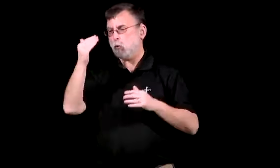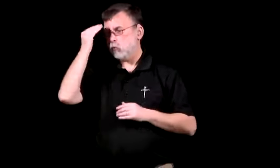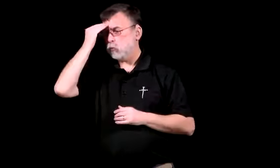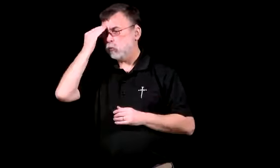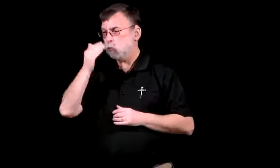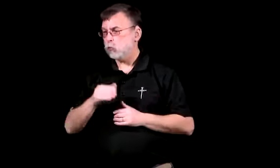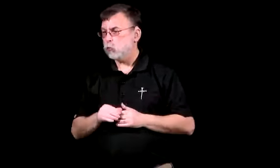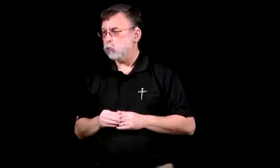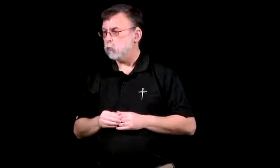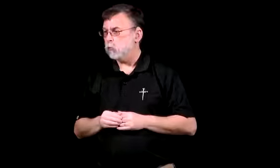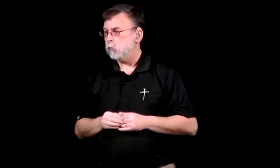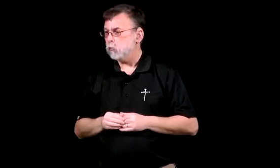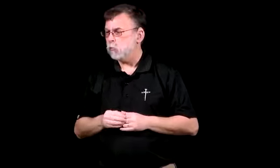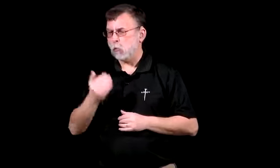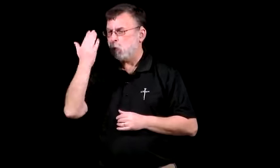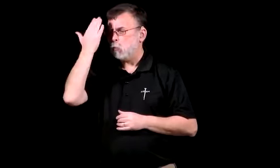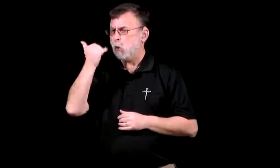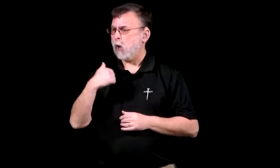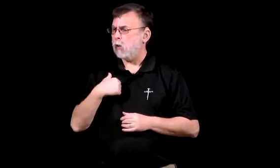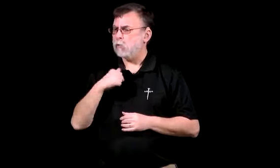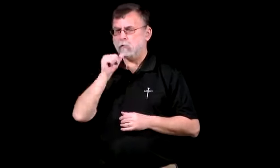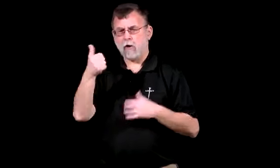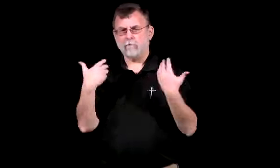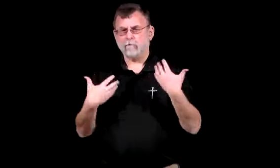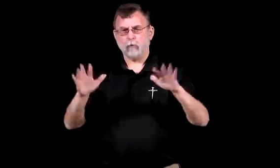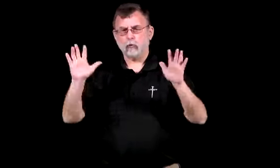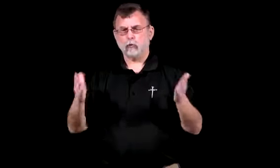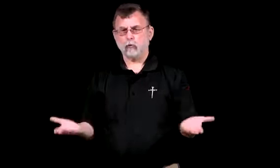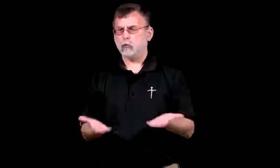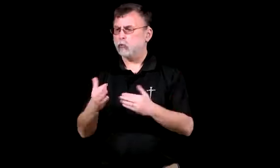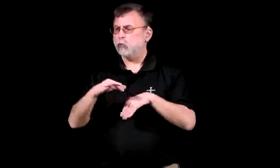2010, some of you already know this story. It's about me and Lynn, my wife.